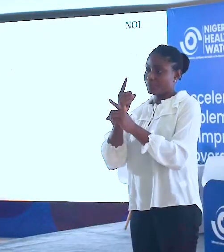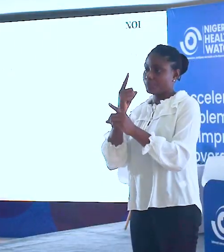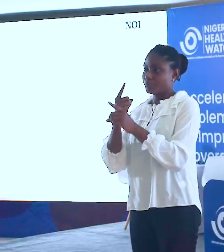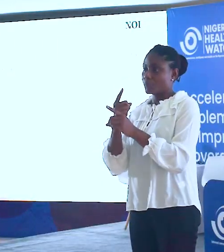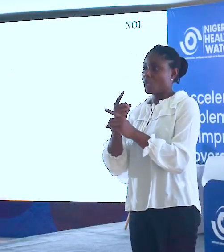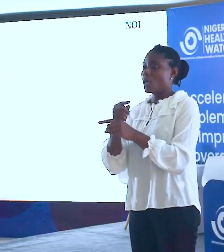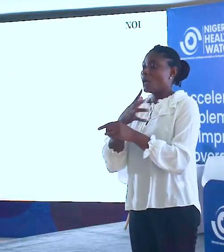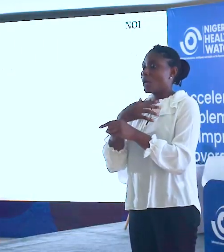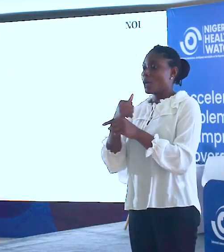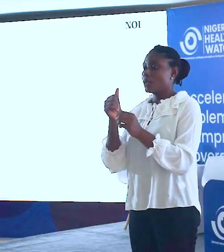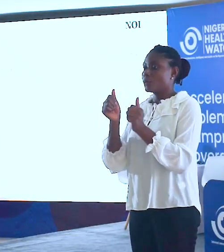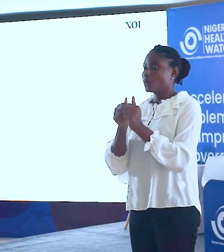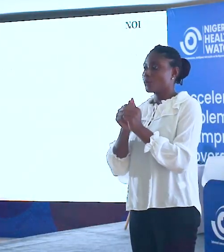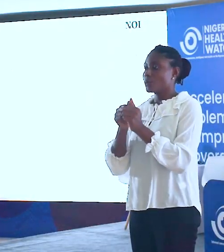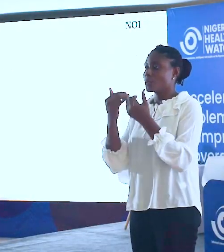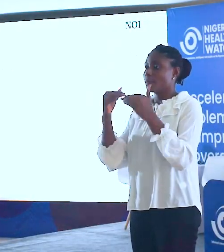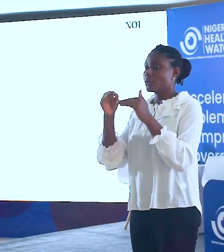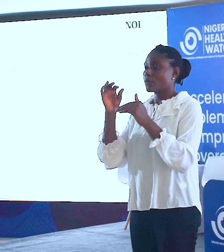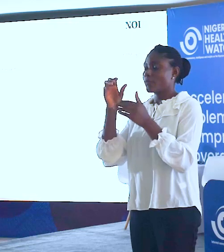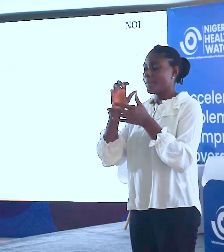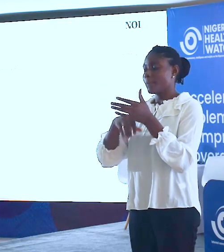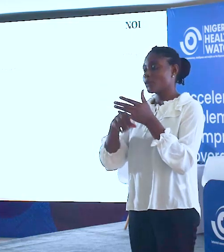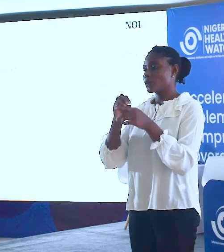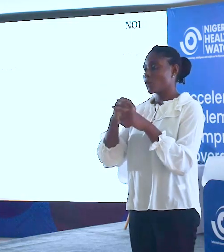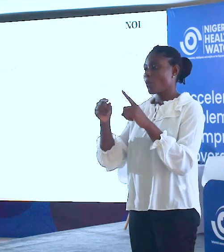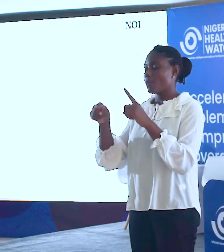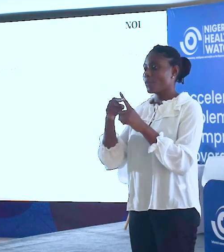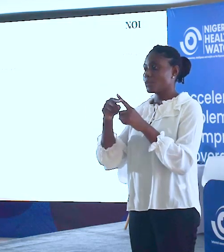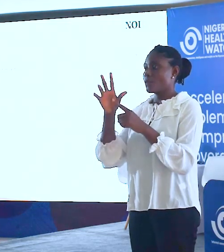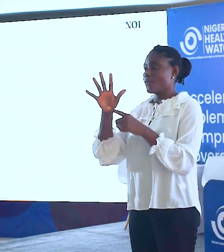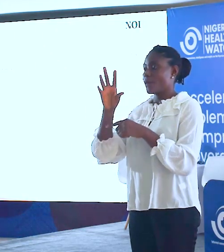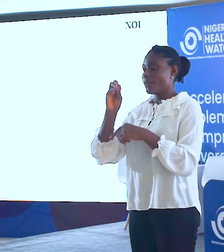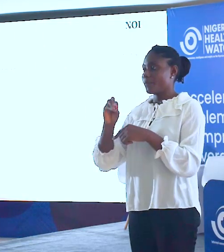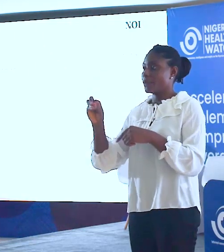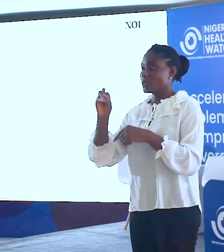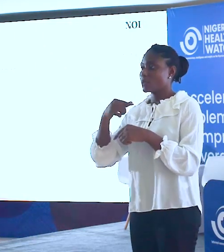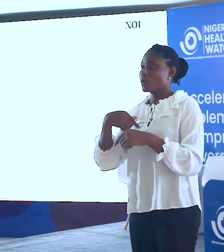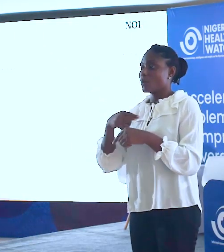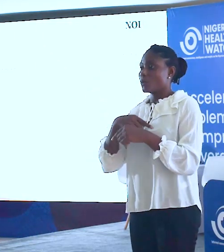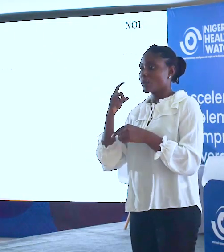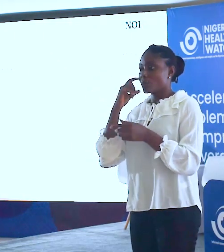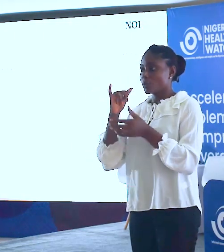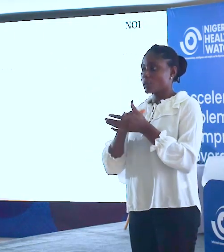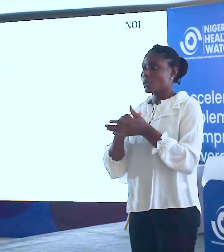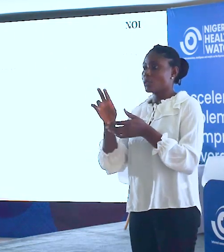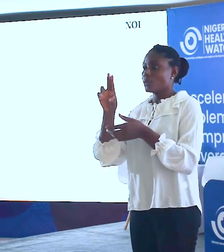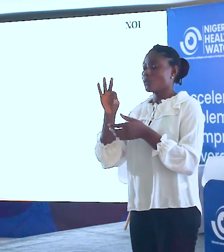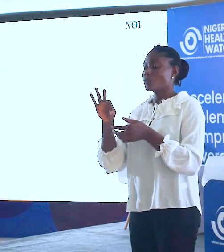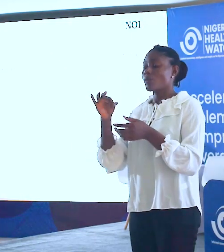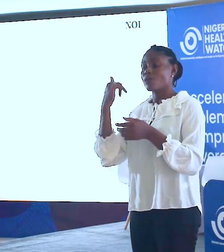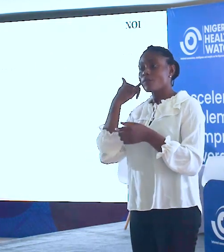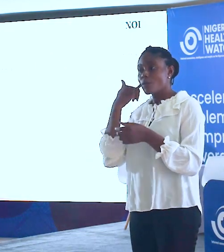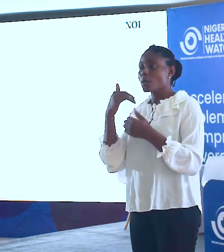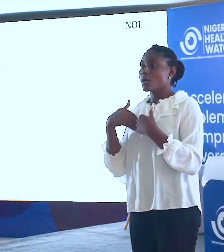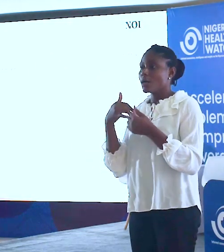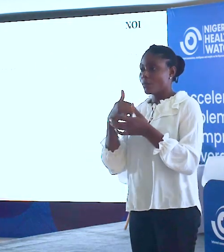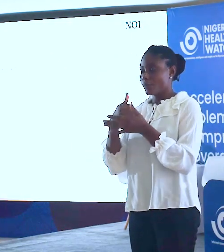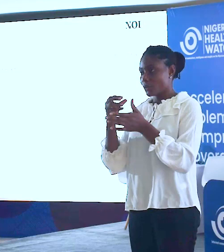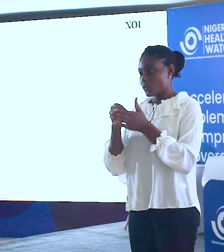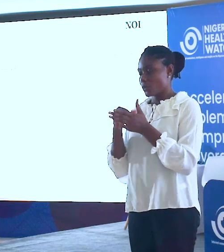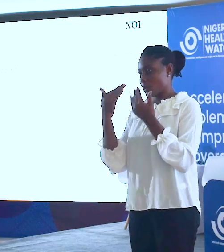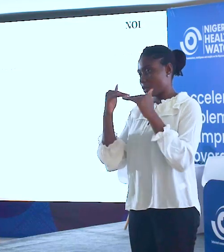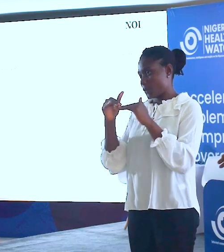an error margin of plus or minus 5%, we recognize that the exclusivity of telephone polling has its own